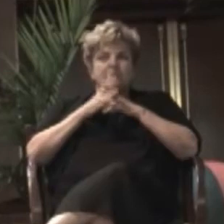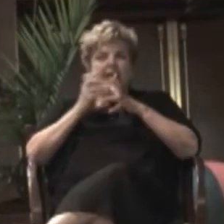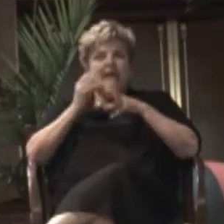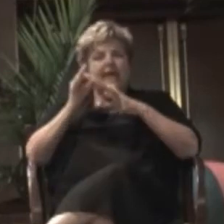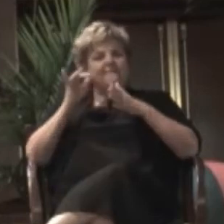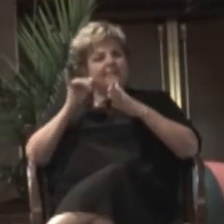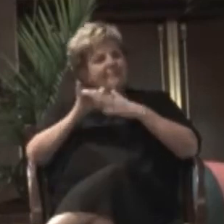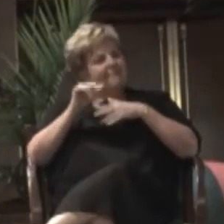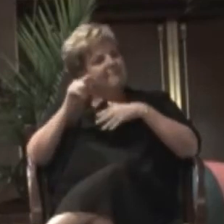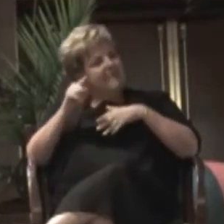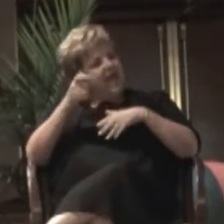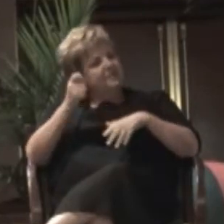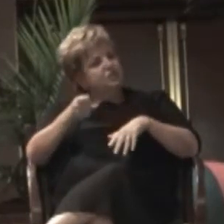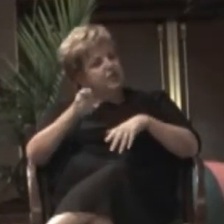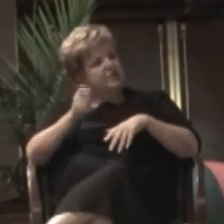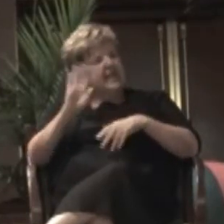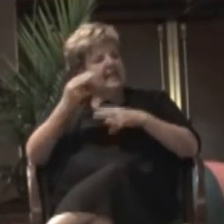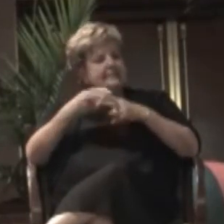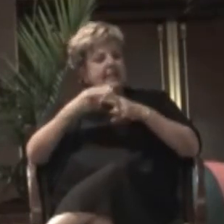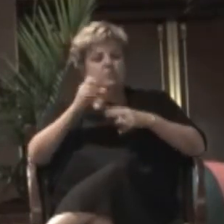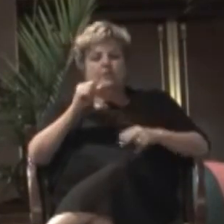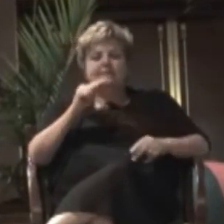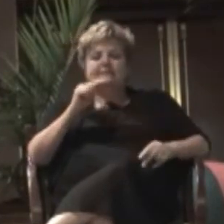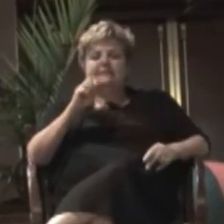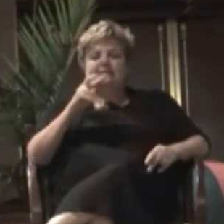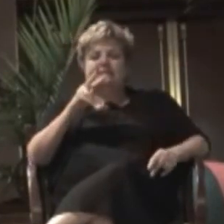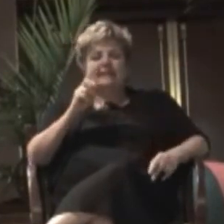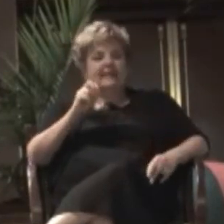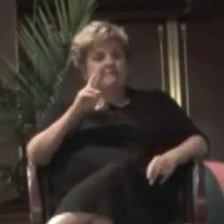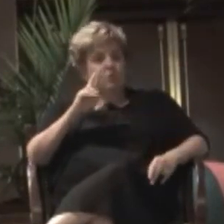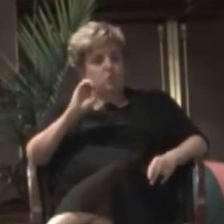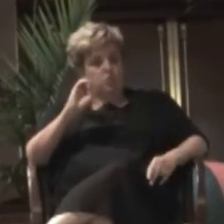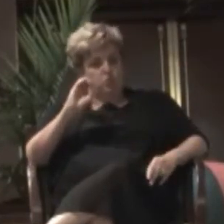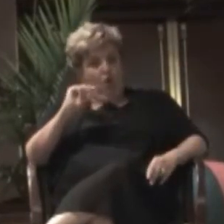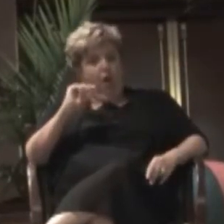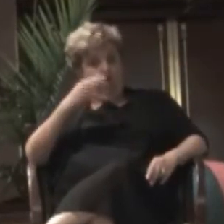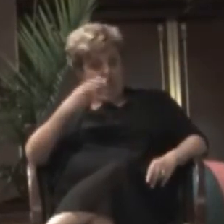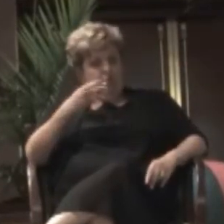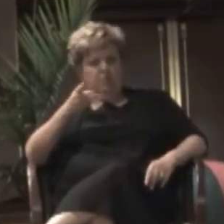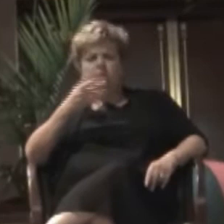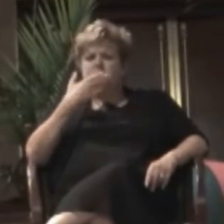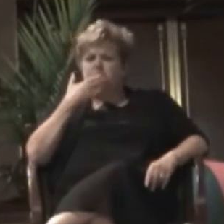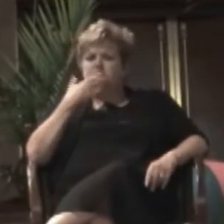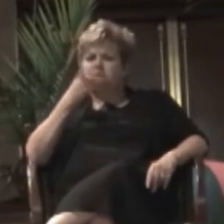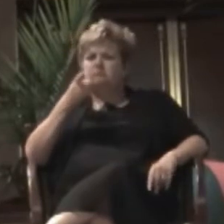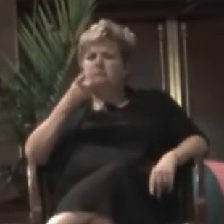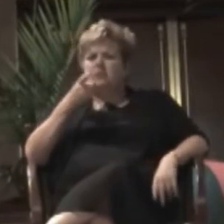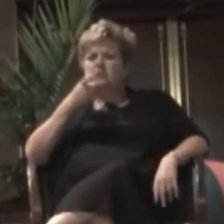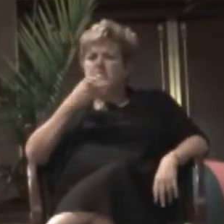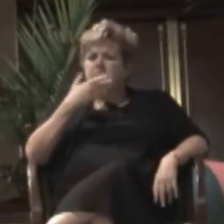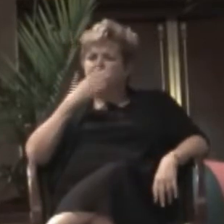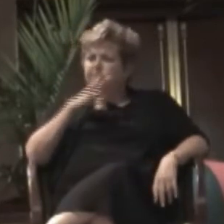judge his name was Steve Roth. He was a fine jurist, and later went on to the Supreme Court. He was a fine man. When